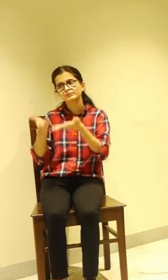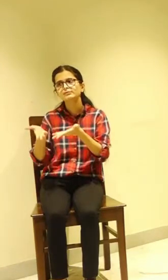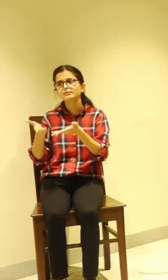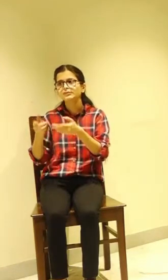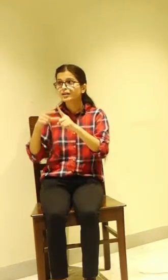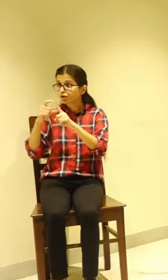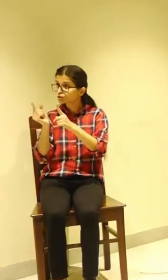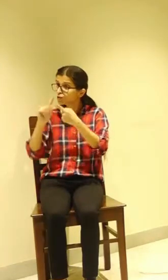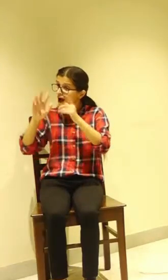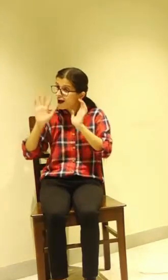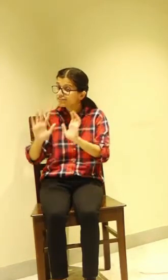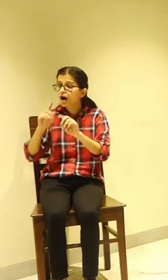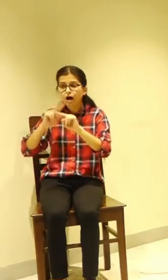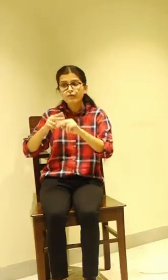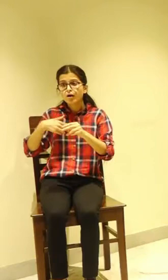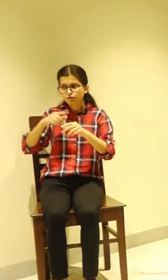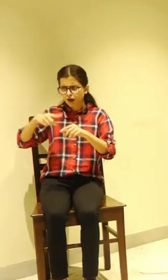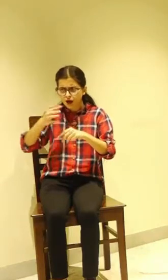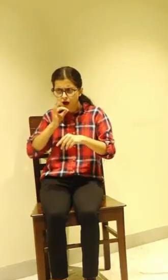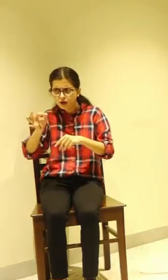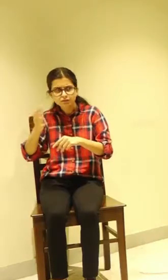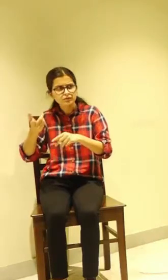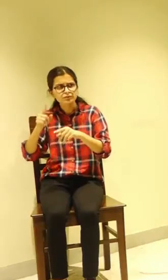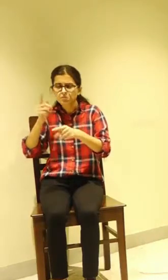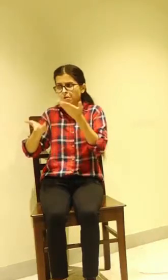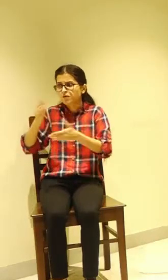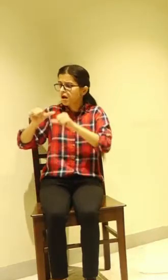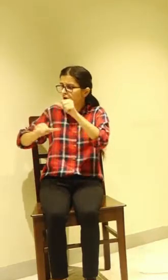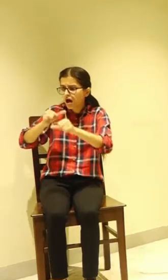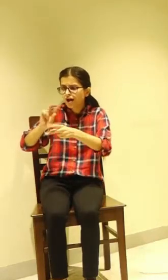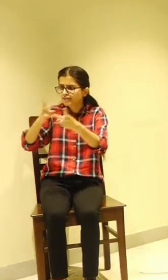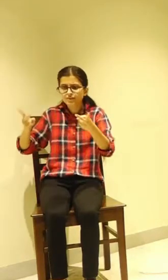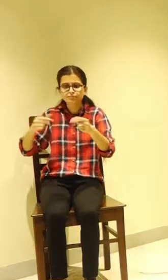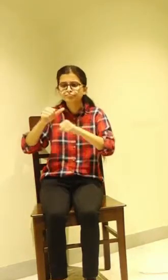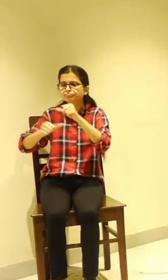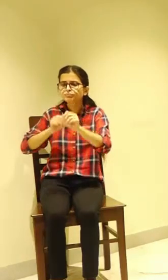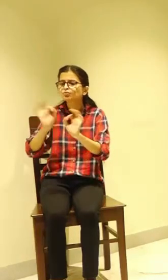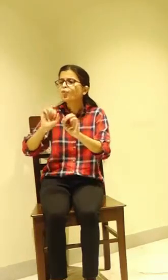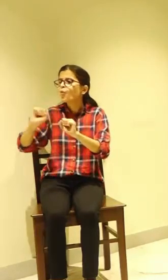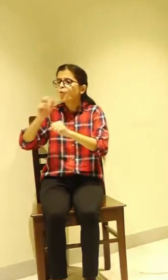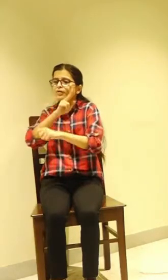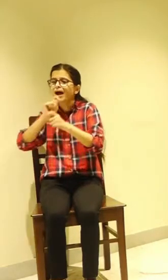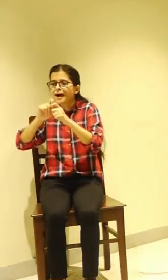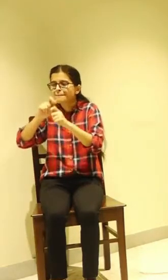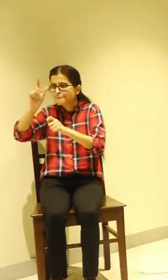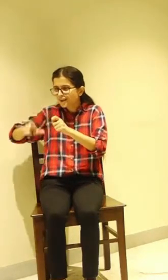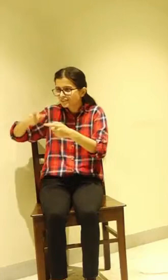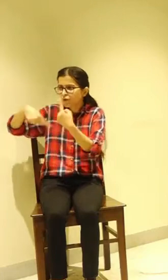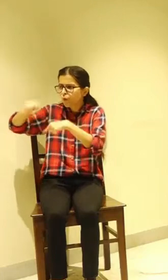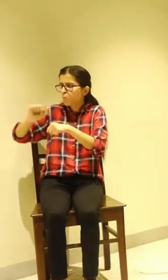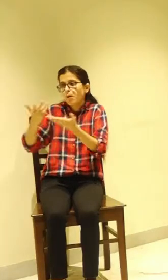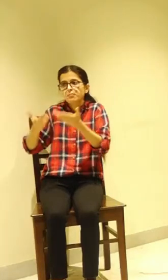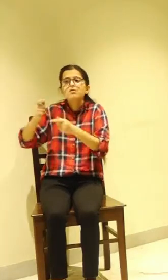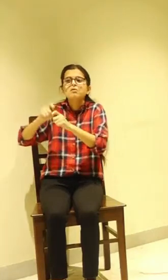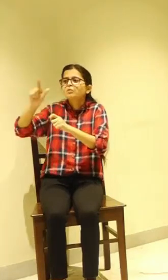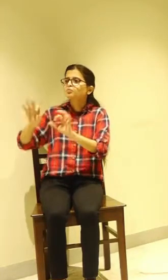to be due. If you are asked tomorrow to find out whether or not a procedure created by, let's say, your employer is appropriate